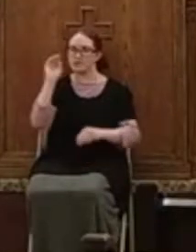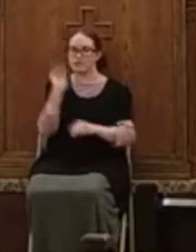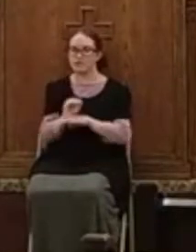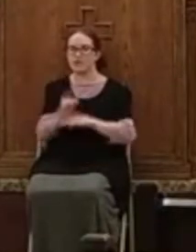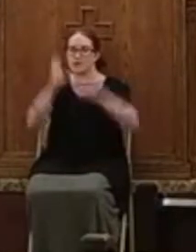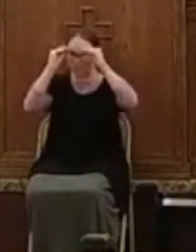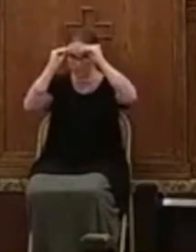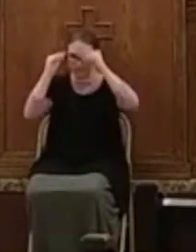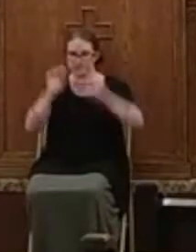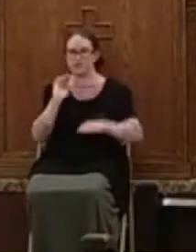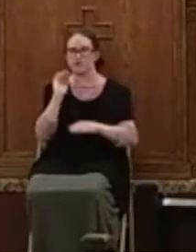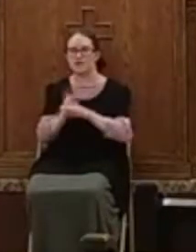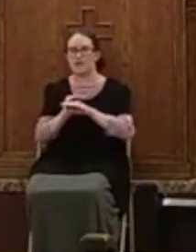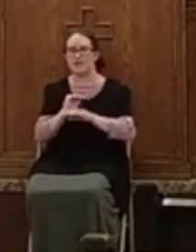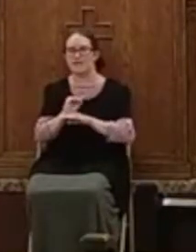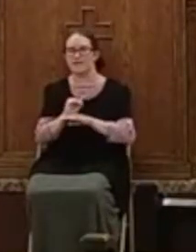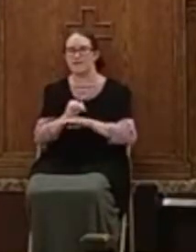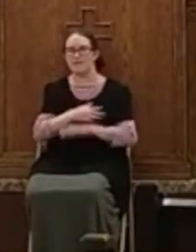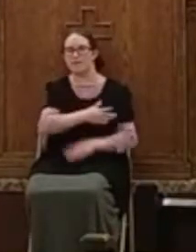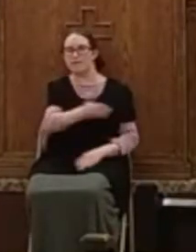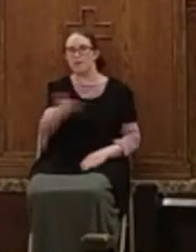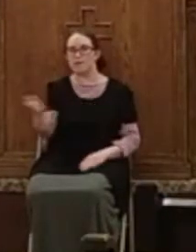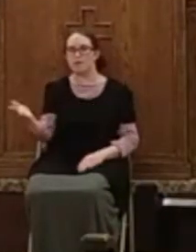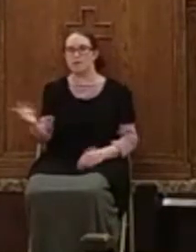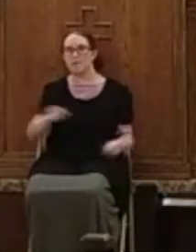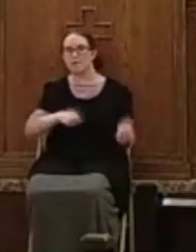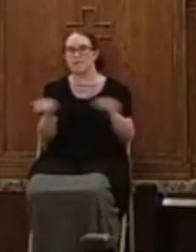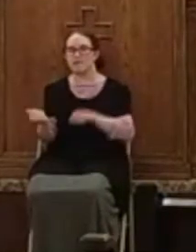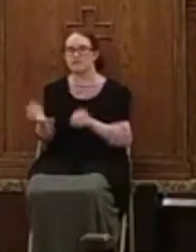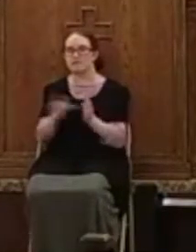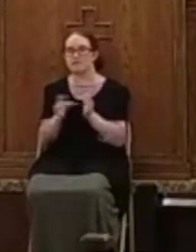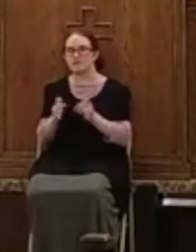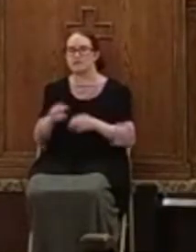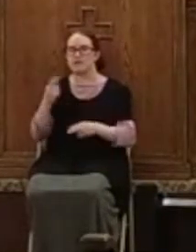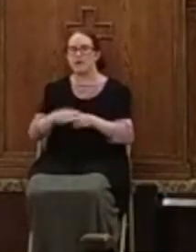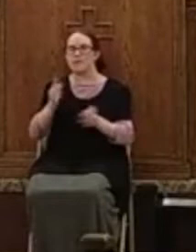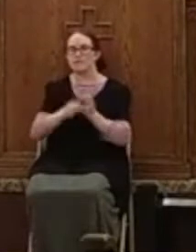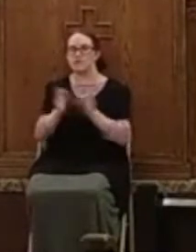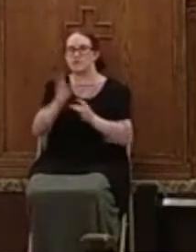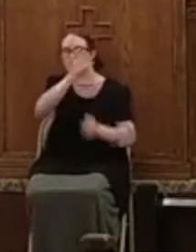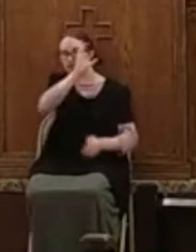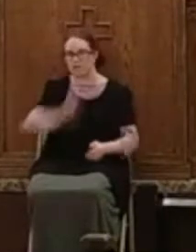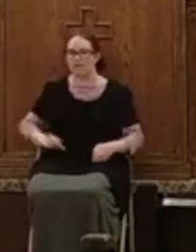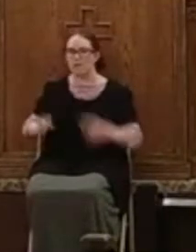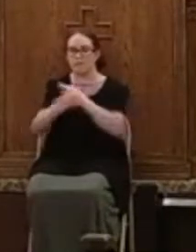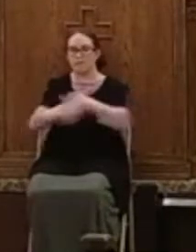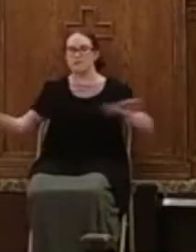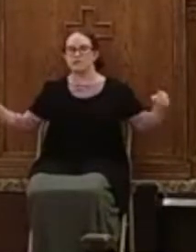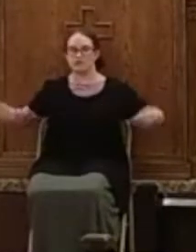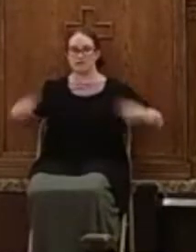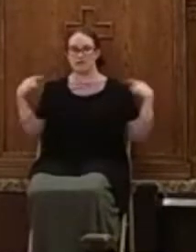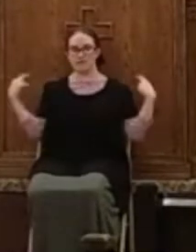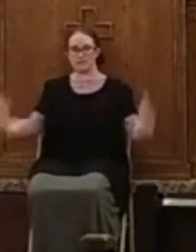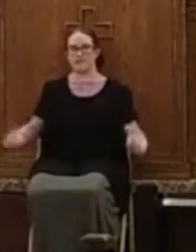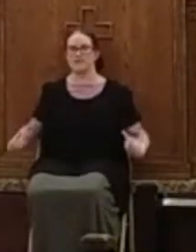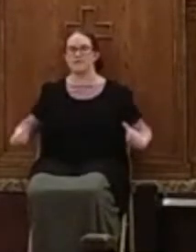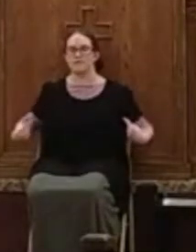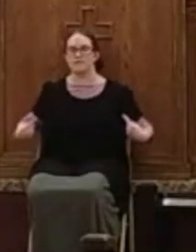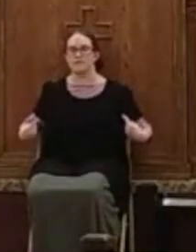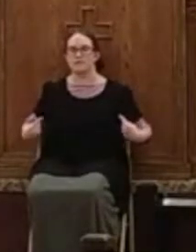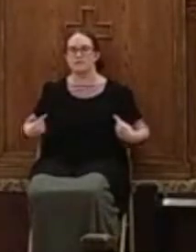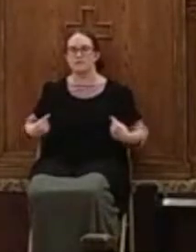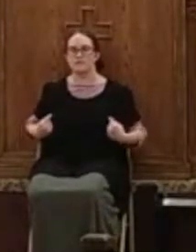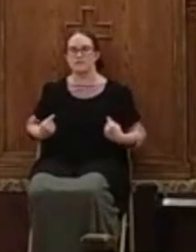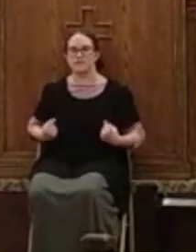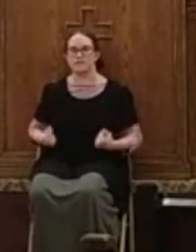want to teach us tonight. Amen. If you have been baptized in the name of Jesus Christ for the remission of sins.